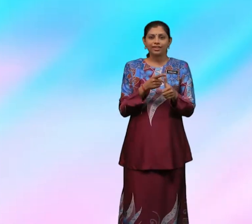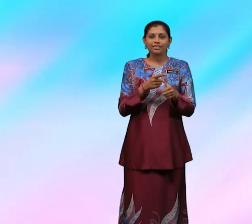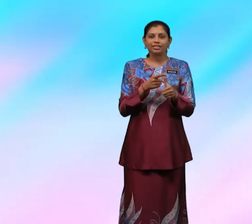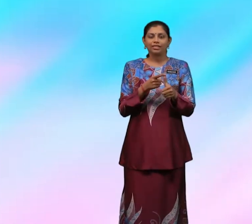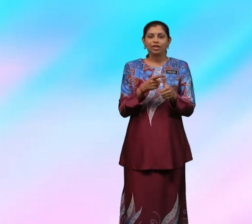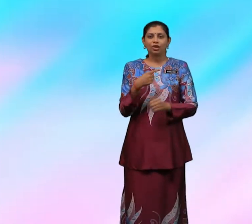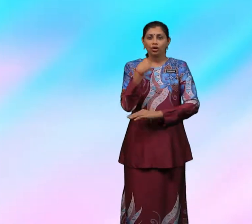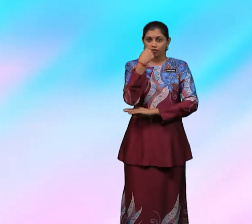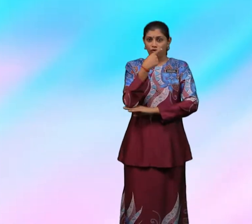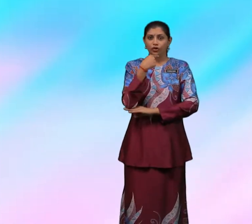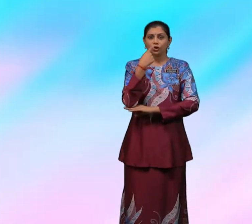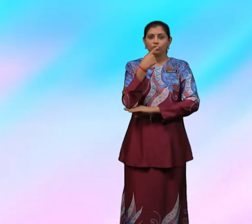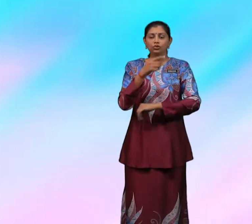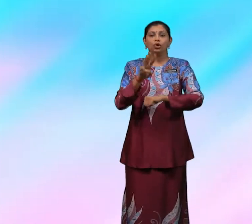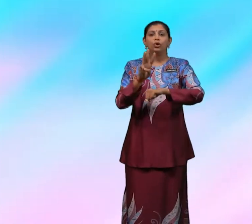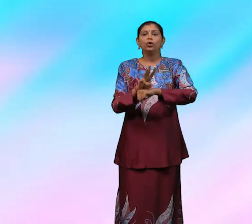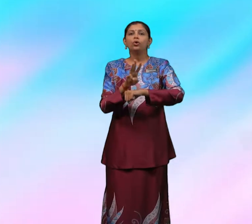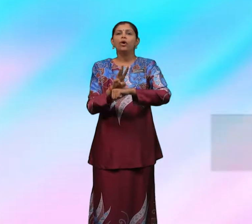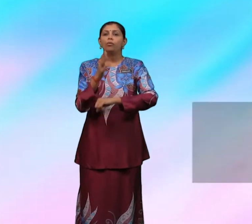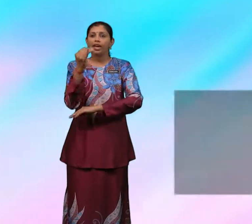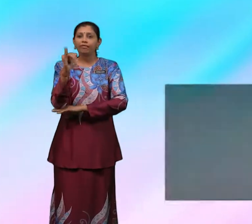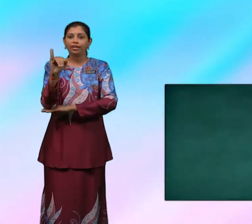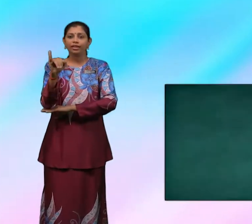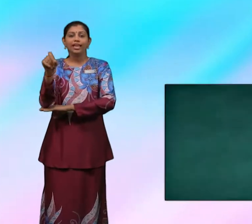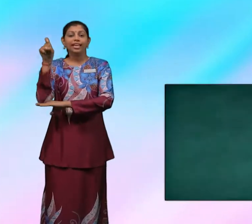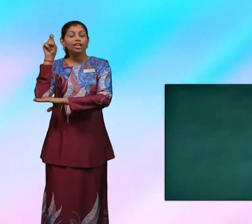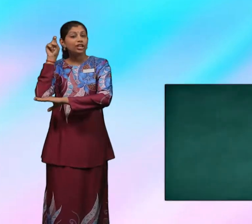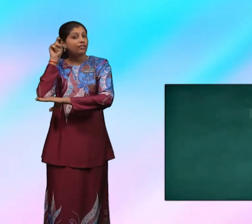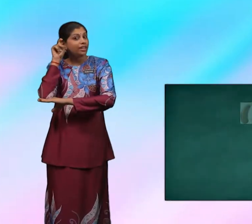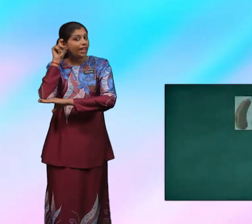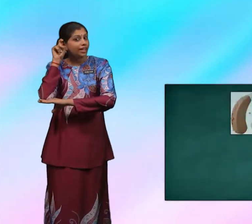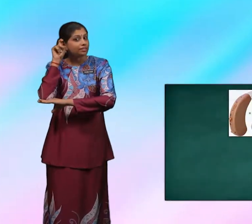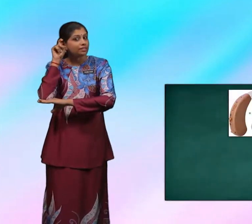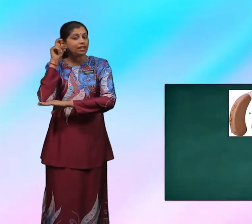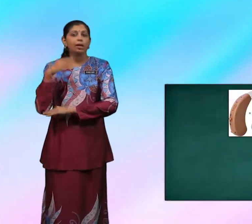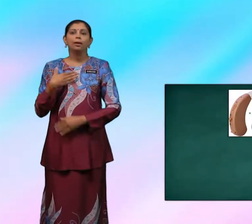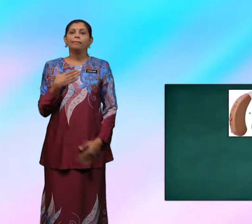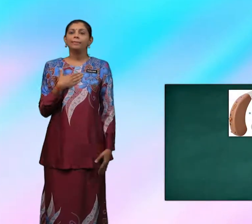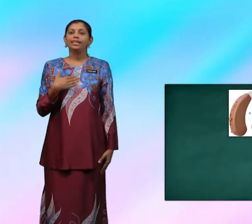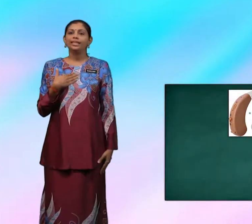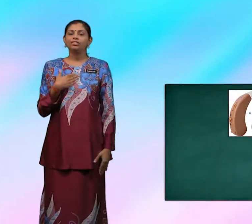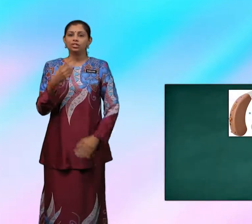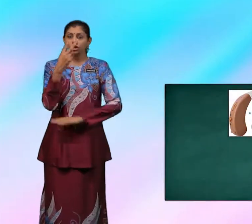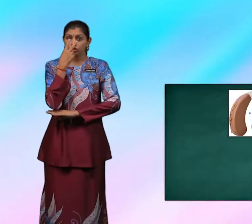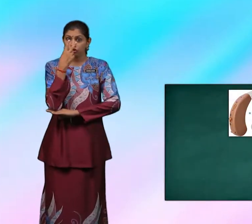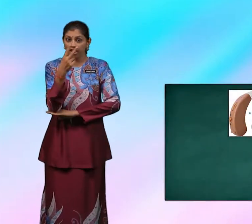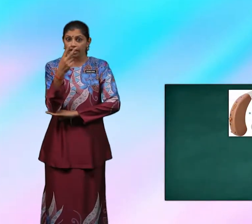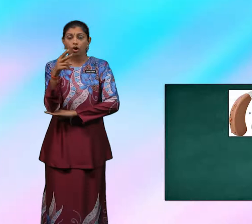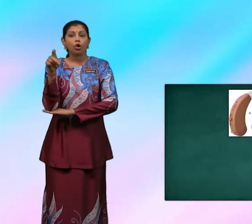First, for those who are wearing hearing aids, please check on